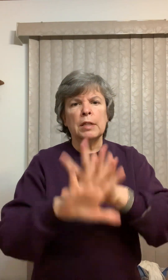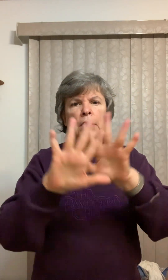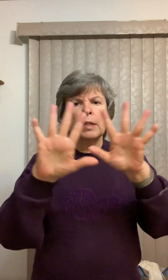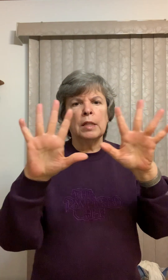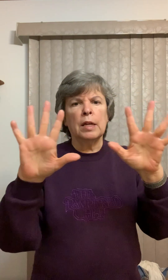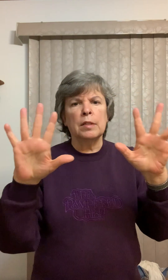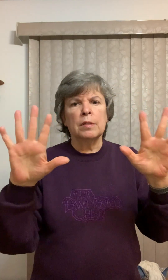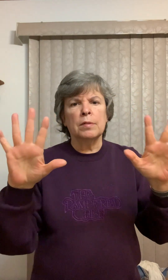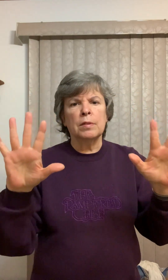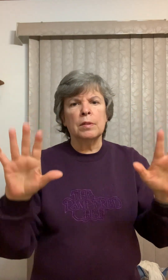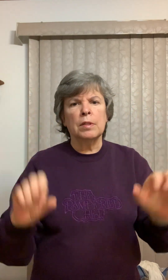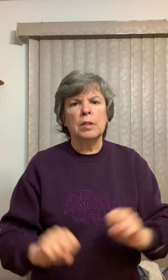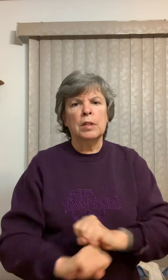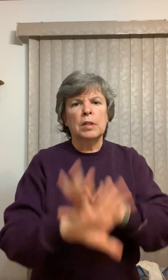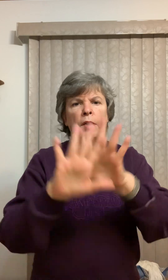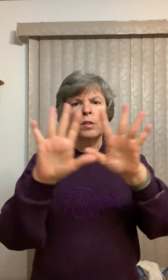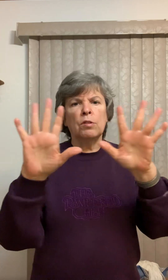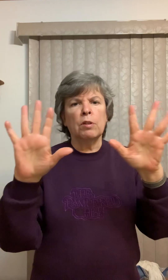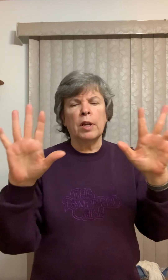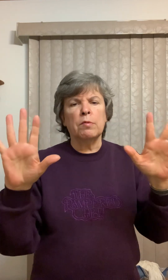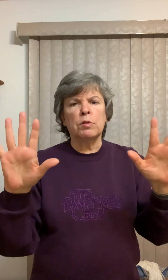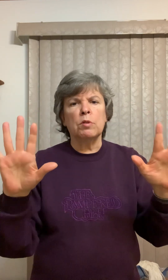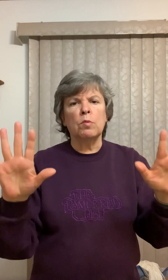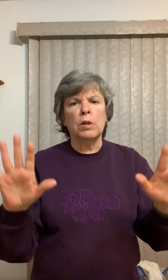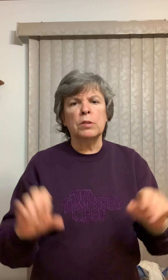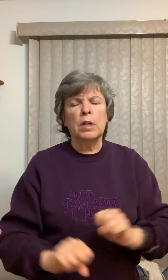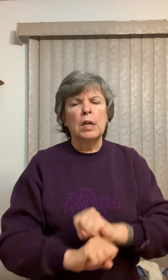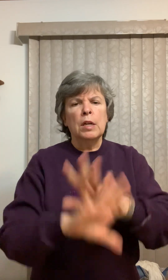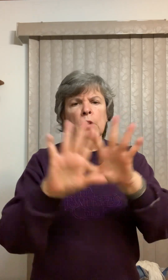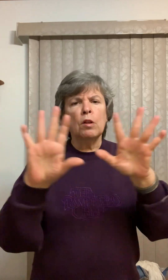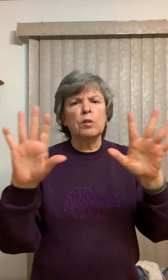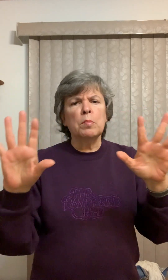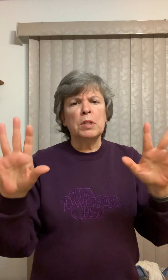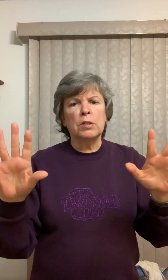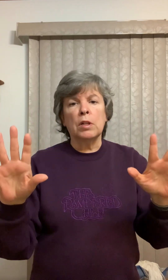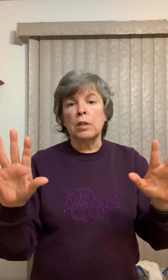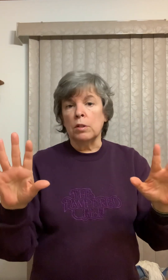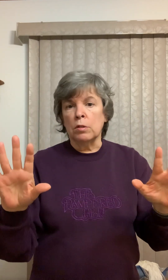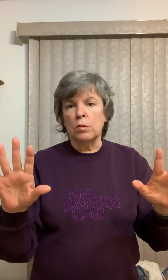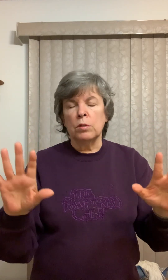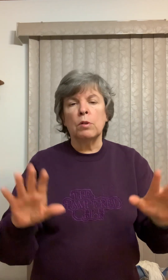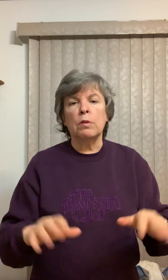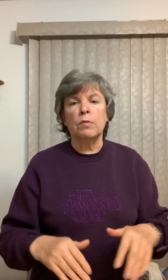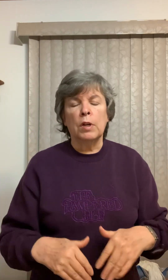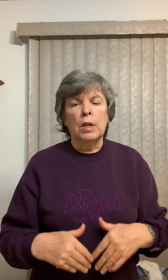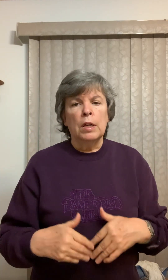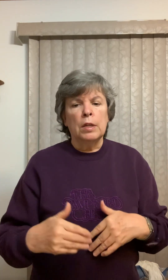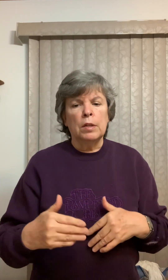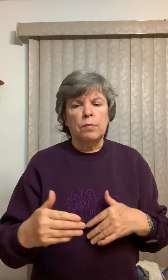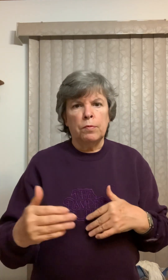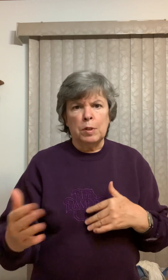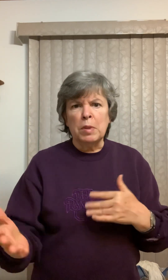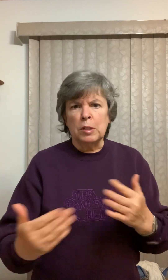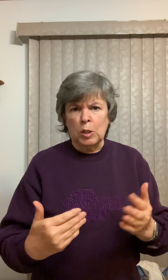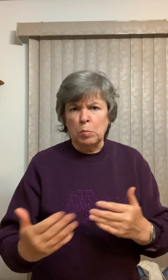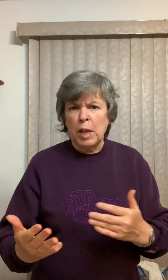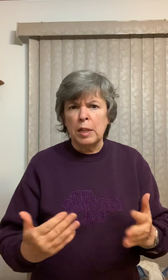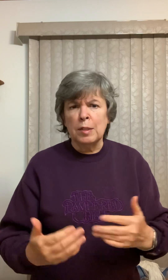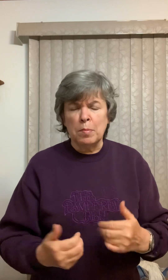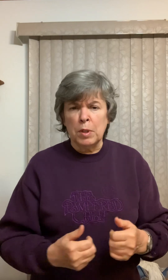like that. And you only have to do it once. It also means clear. So if somebody's explaining something to